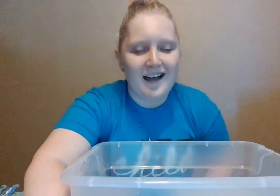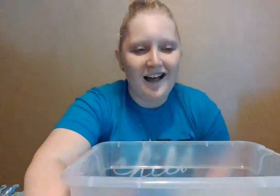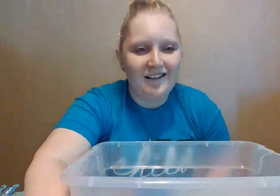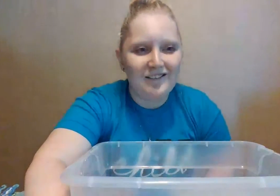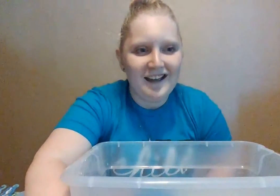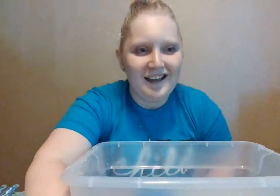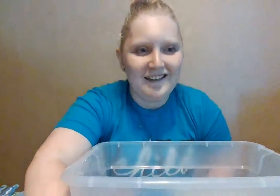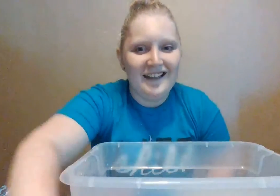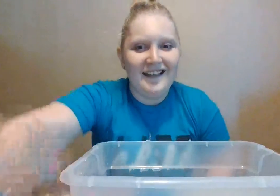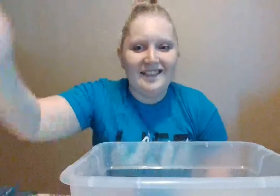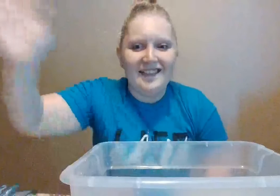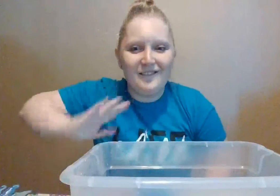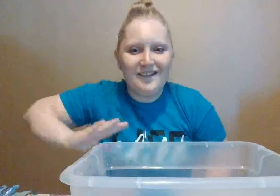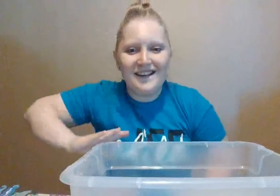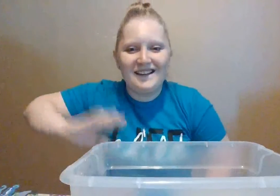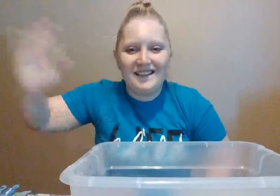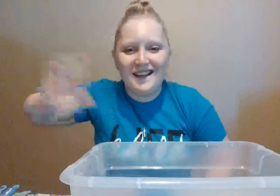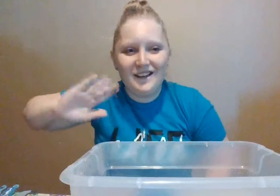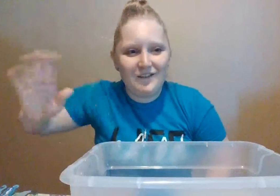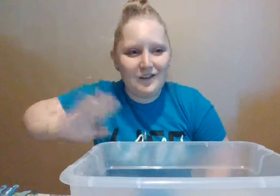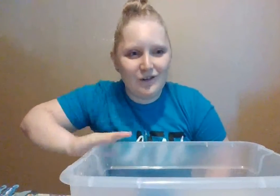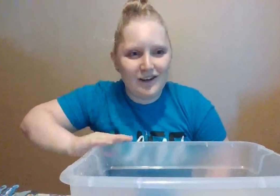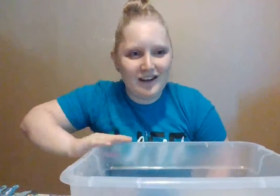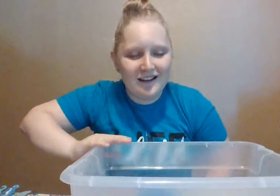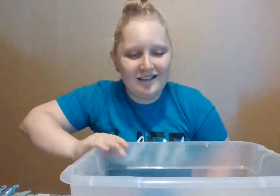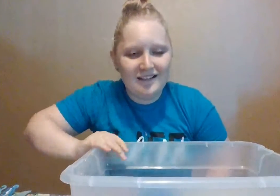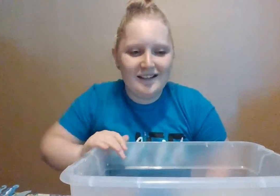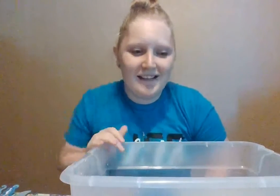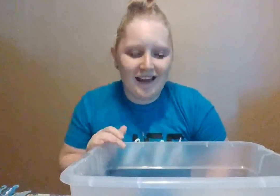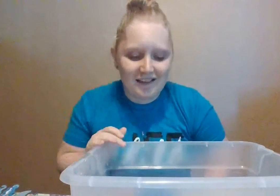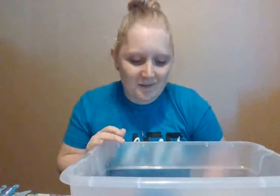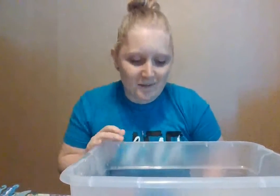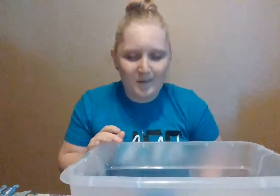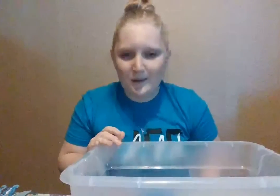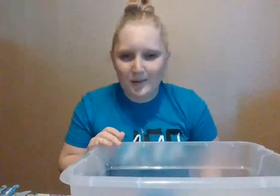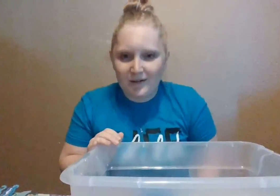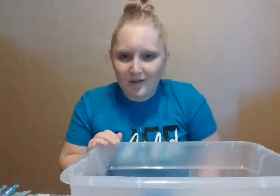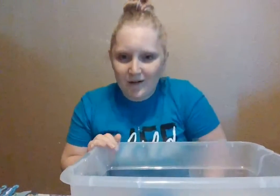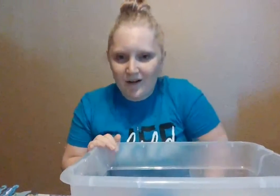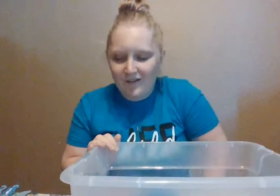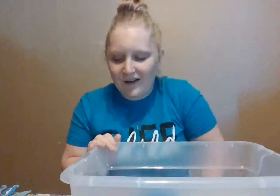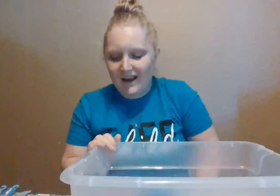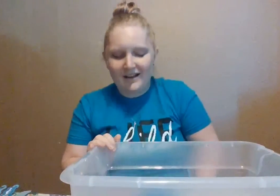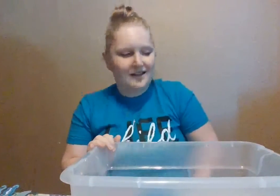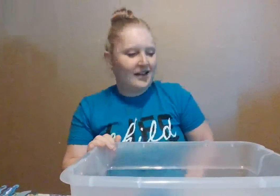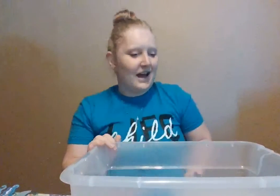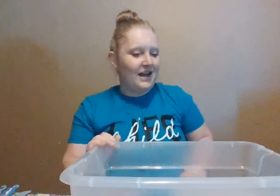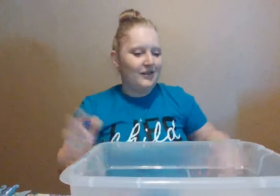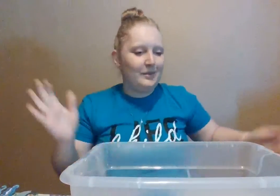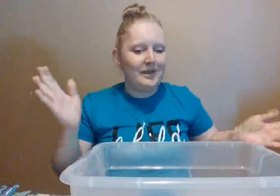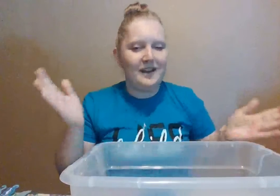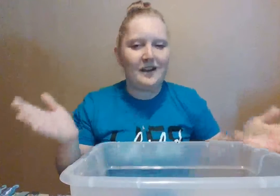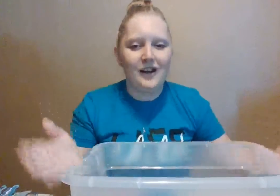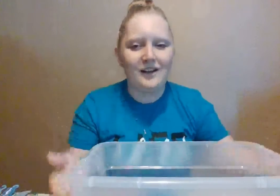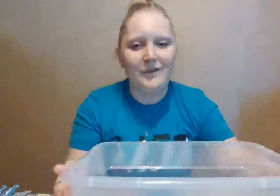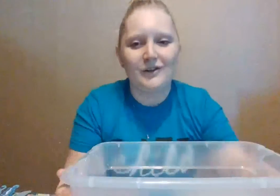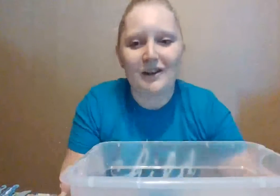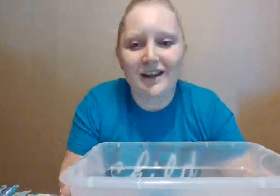All right. That was it. Thank you for joining us today. This is a little bit longer of an ASL live, but thank you guys for joining